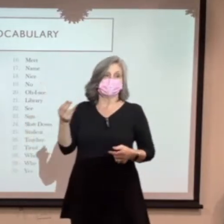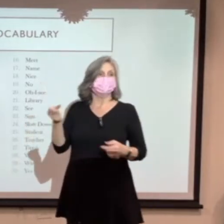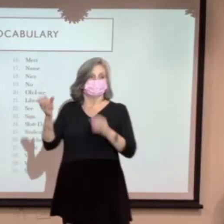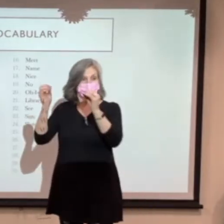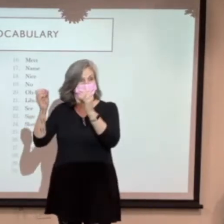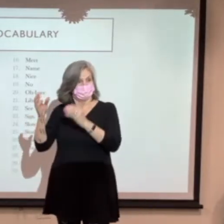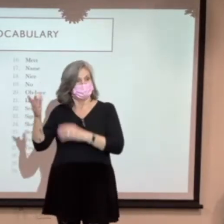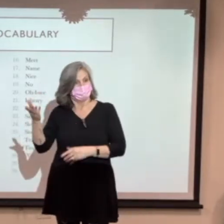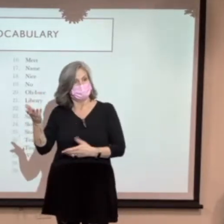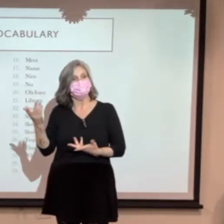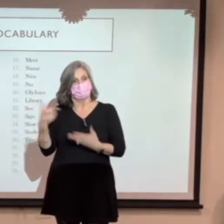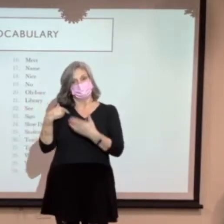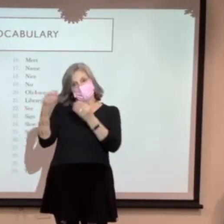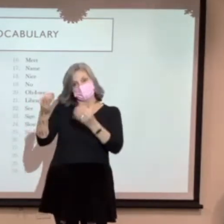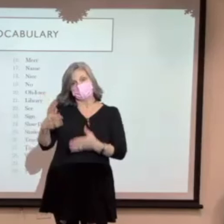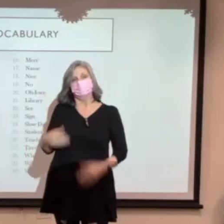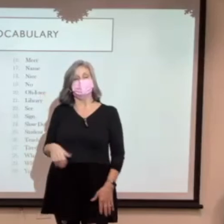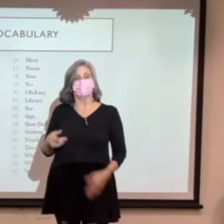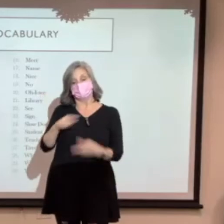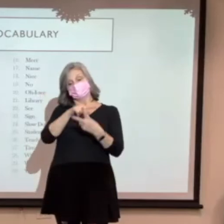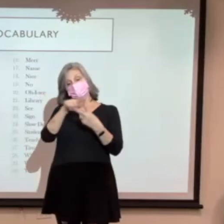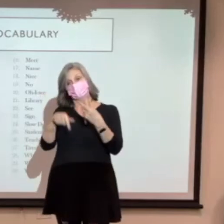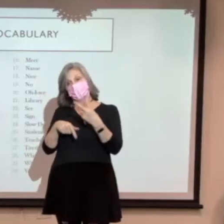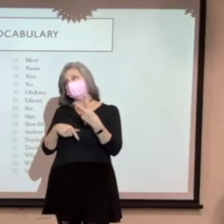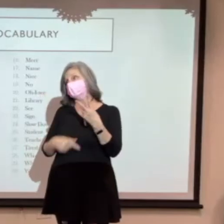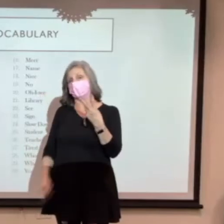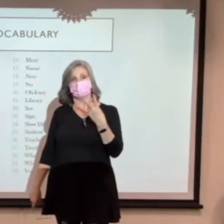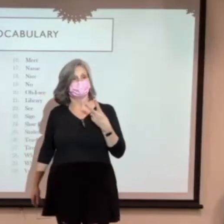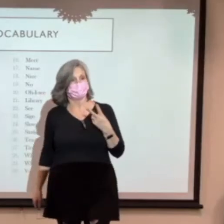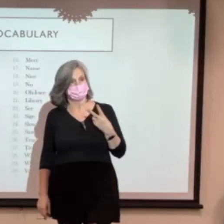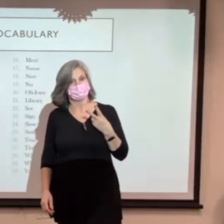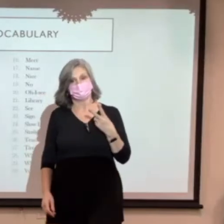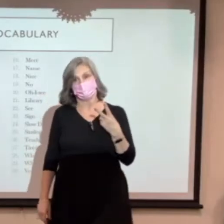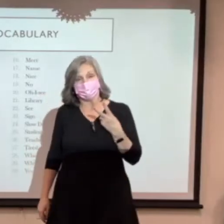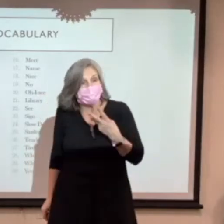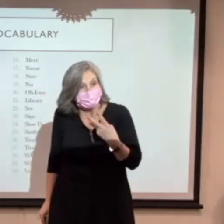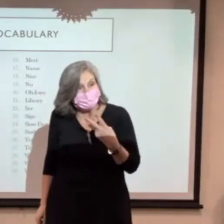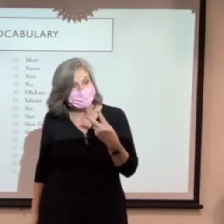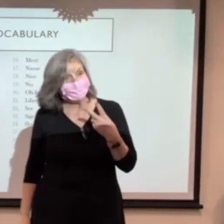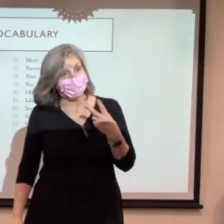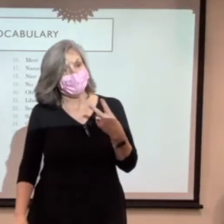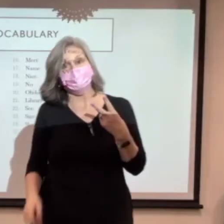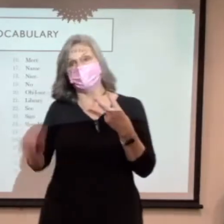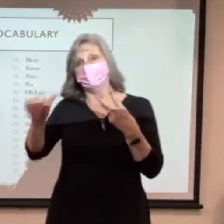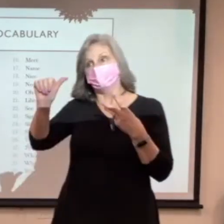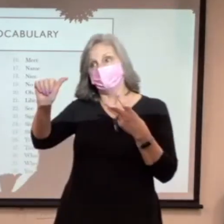get tested, right? So I'm a teacher, so now it gives them two options to answer the question correctly, right? So you remember